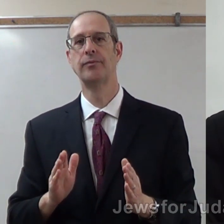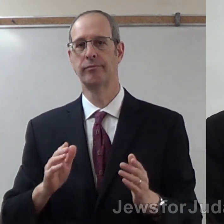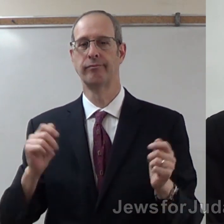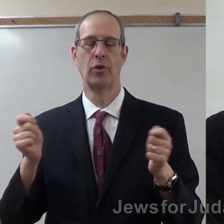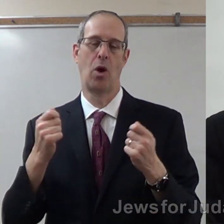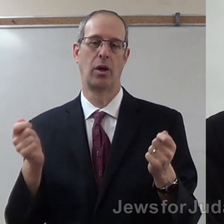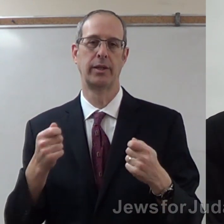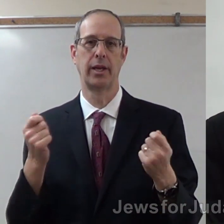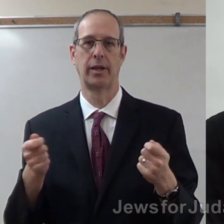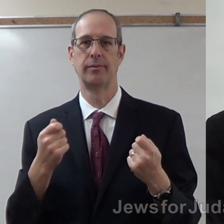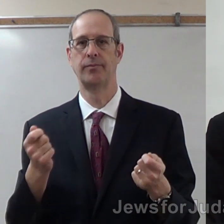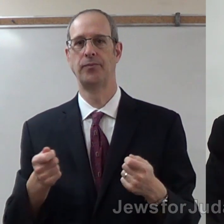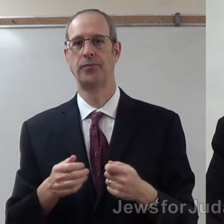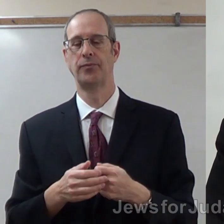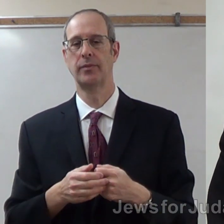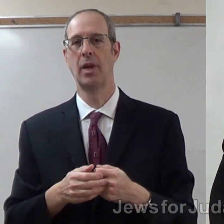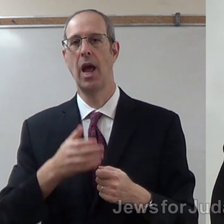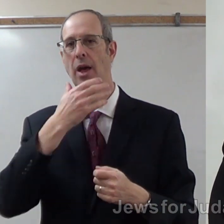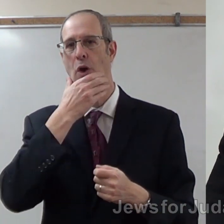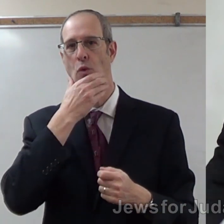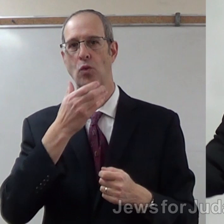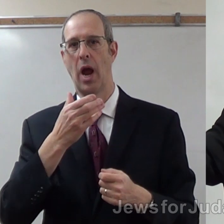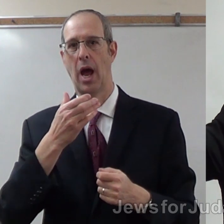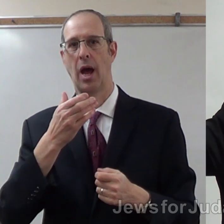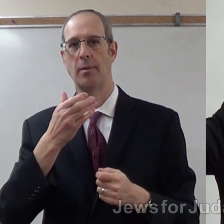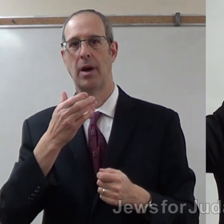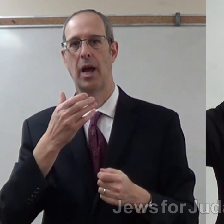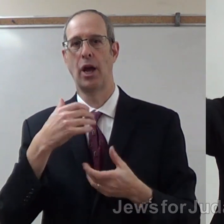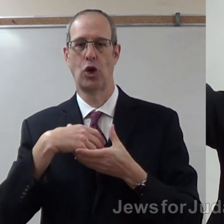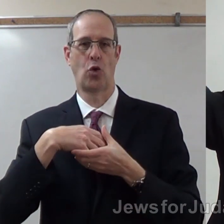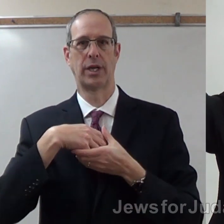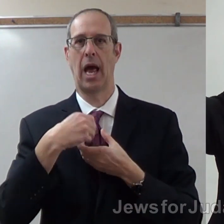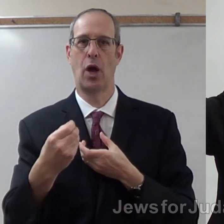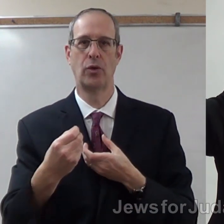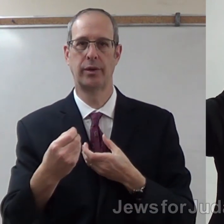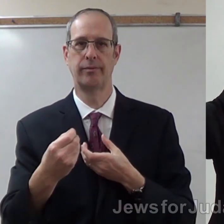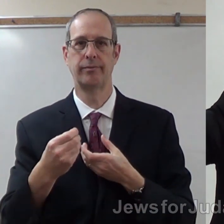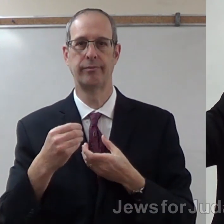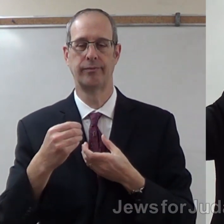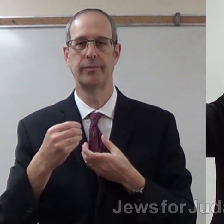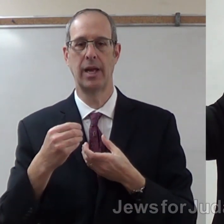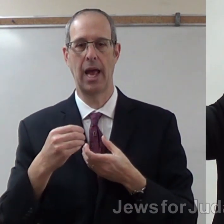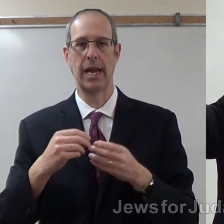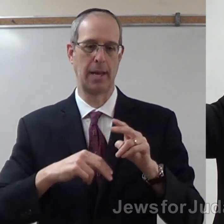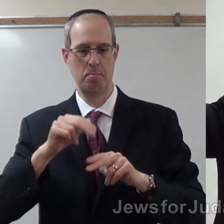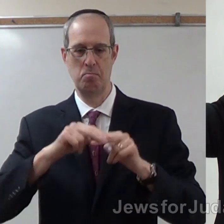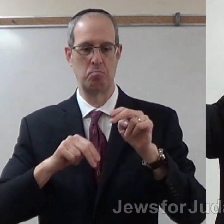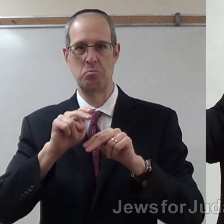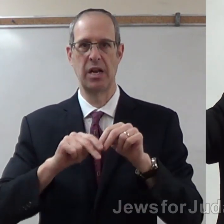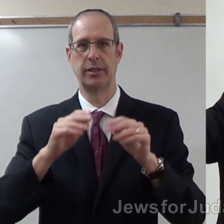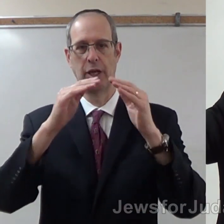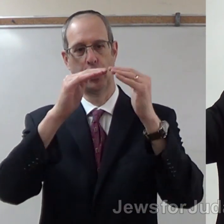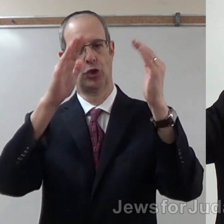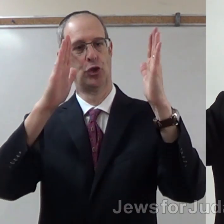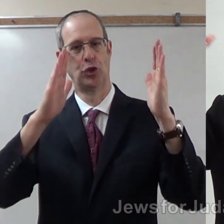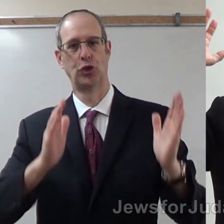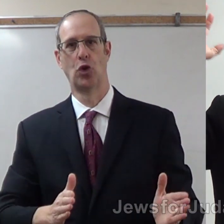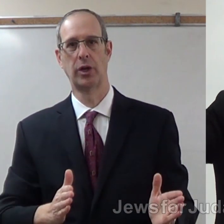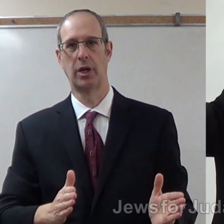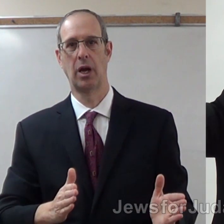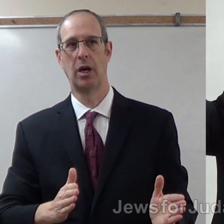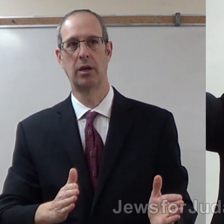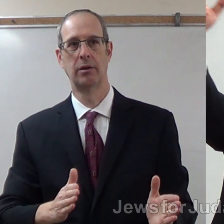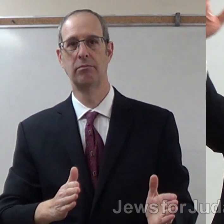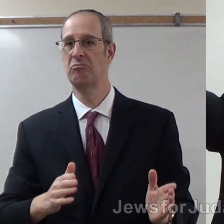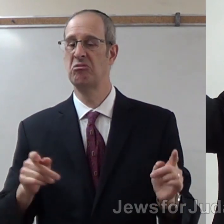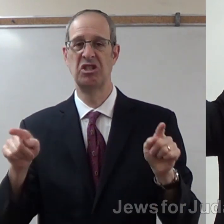holiday, and the rabbi goes to his outside his house, and he builds the sukkah like he